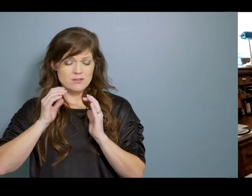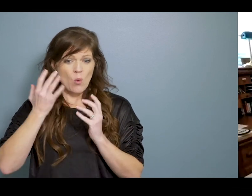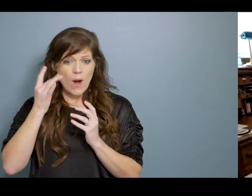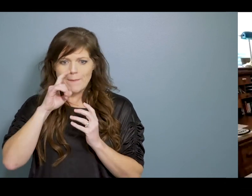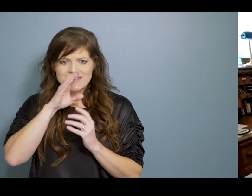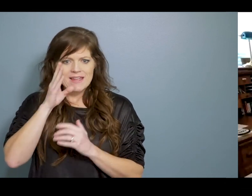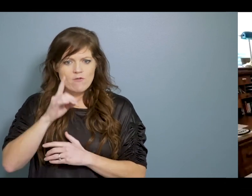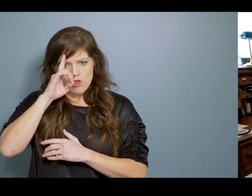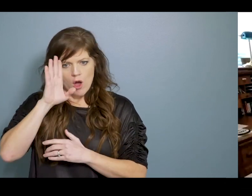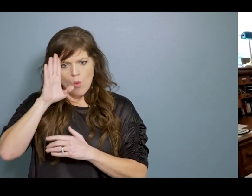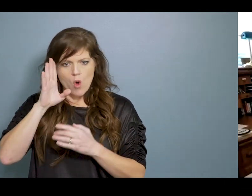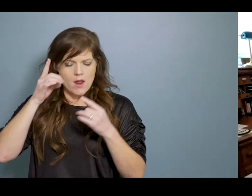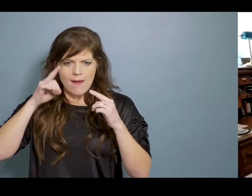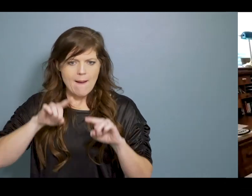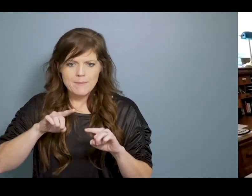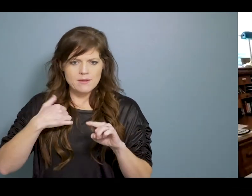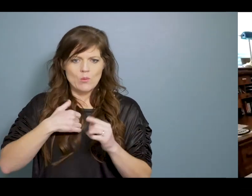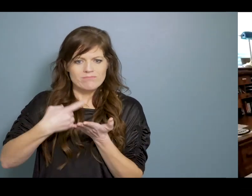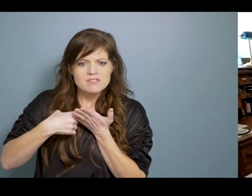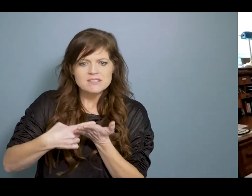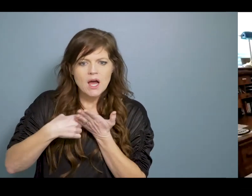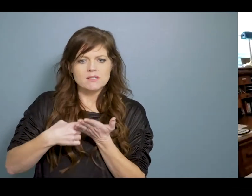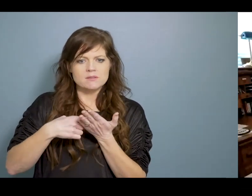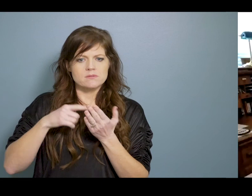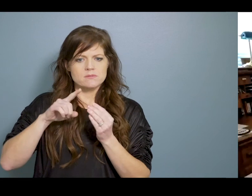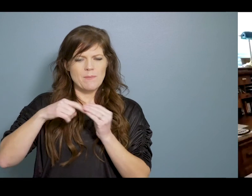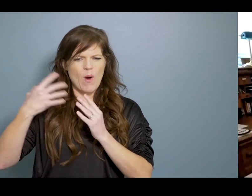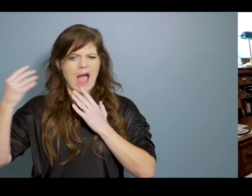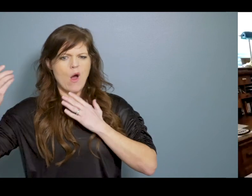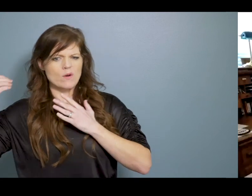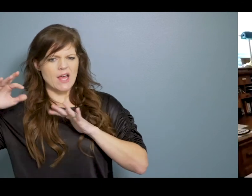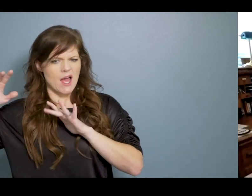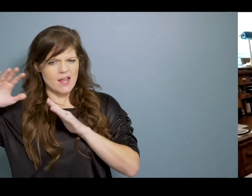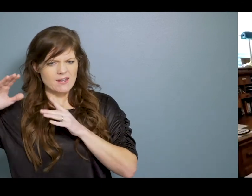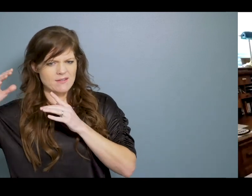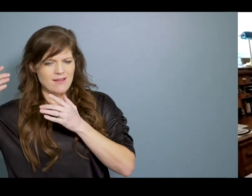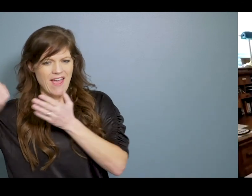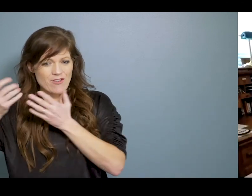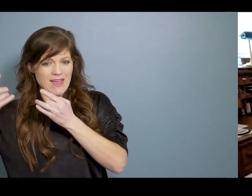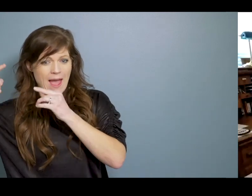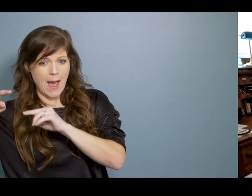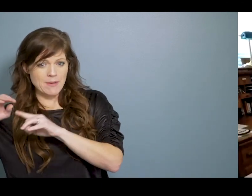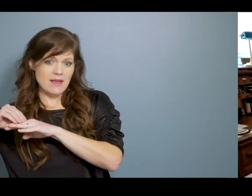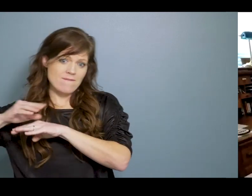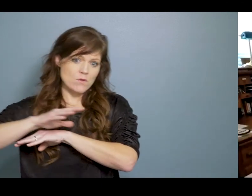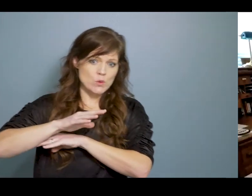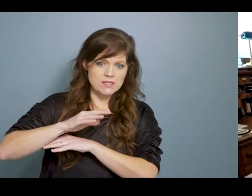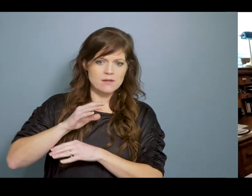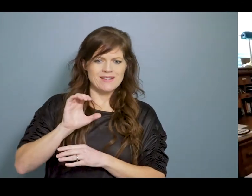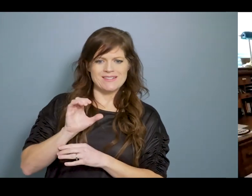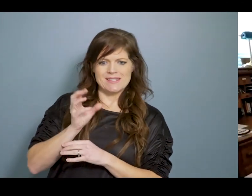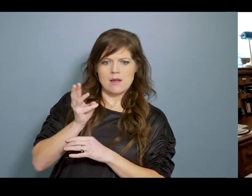would happen, but quite frankly, we will do what we need to do to maintain a civil